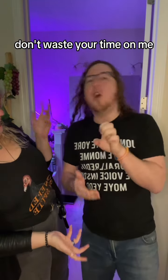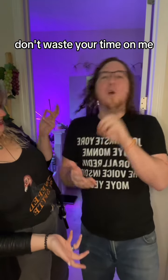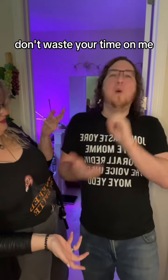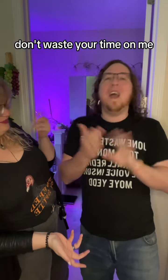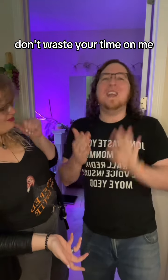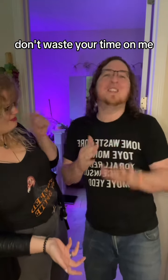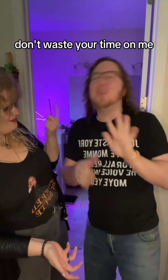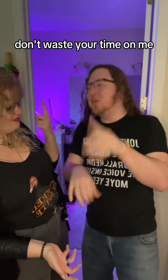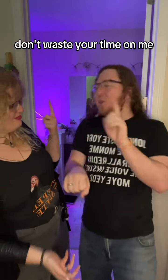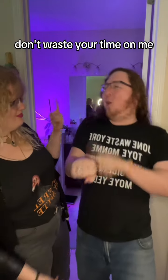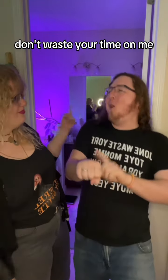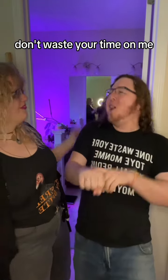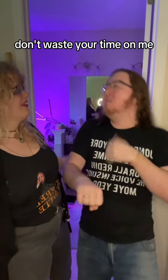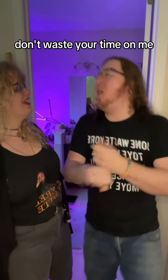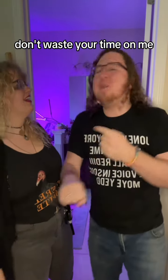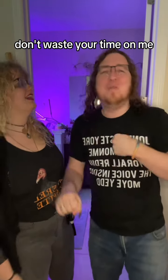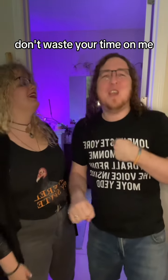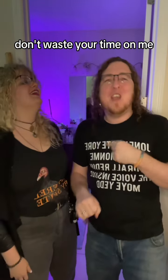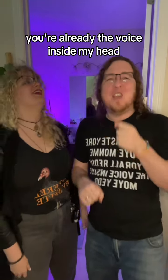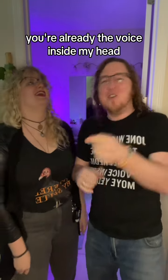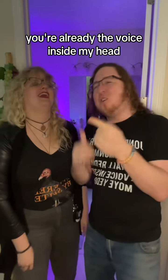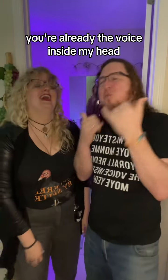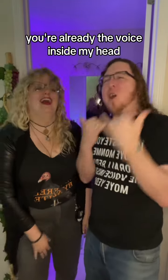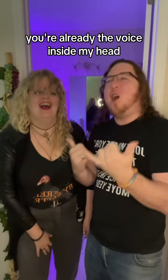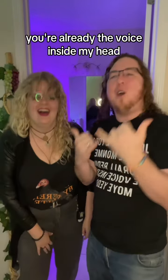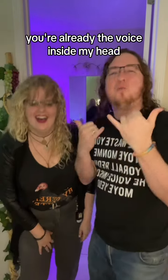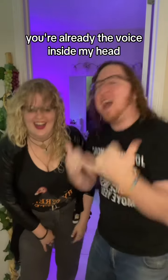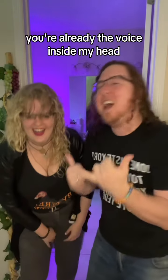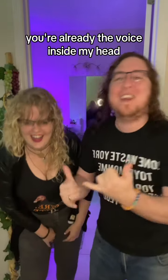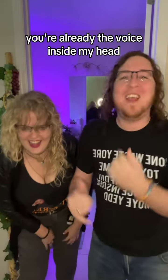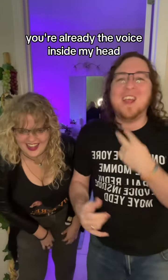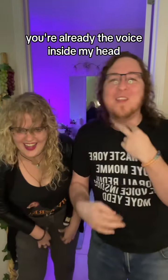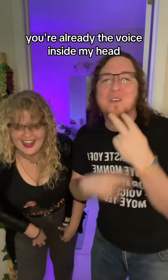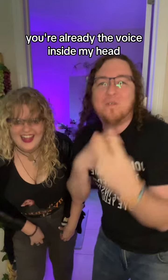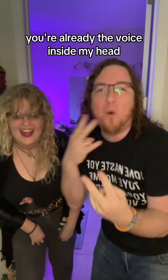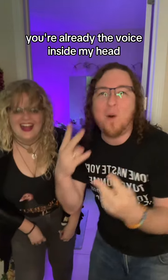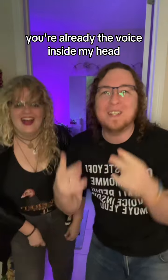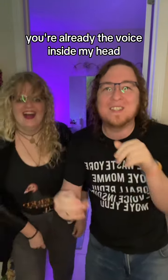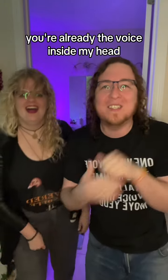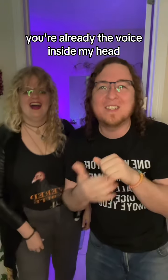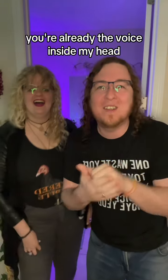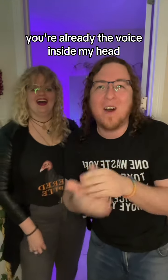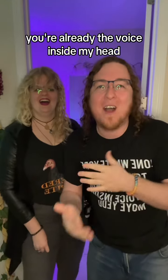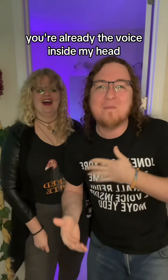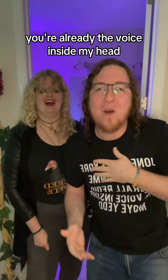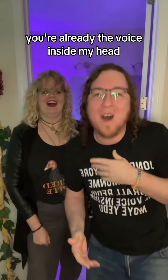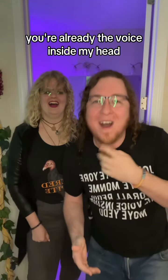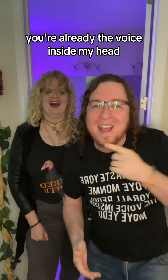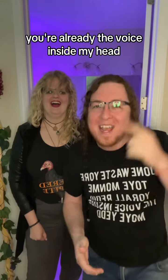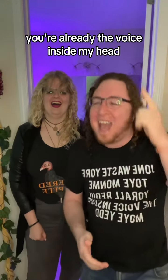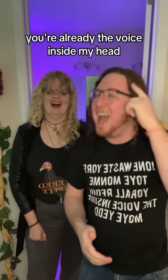Joe, waste your time on me. You're already the voice inside my